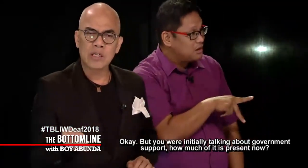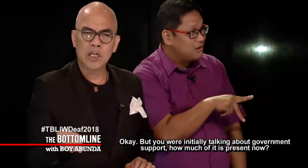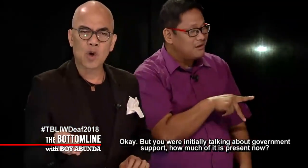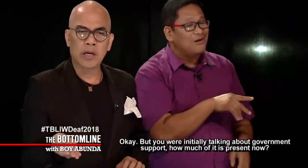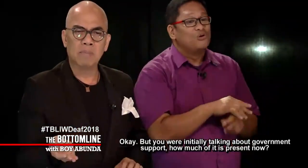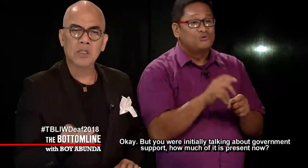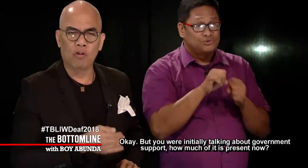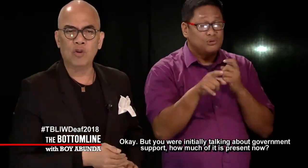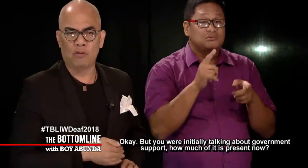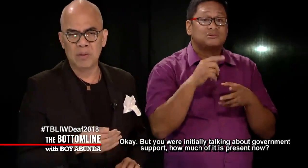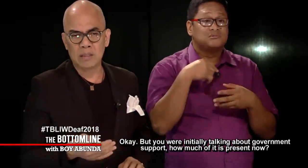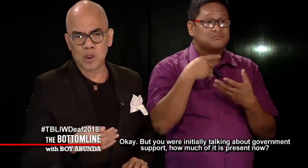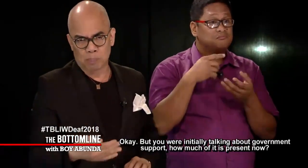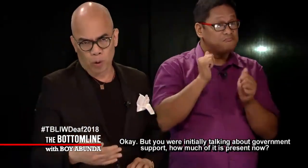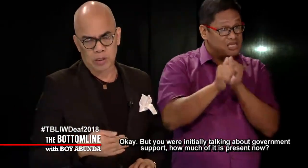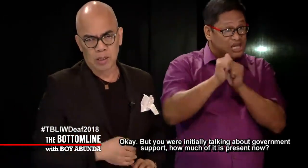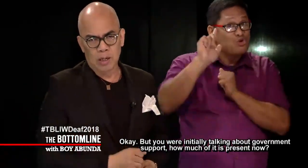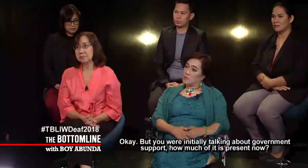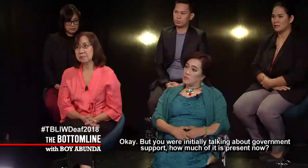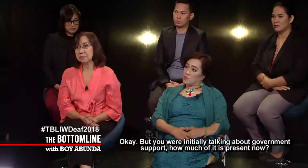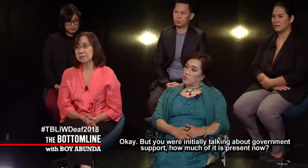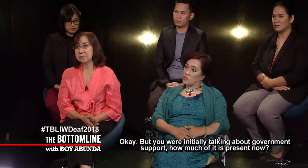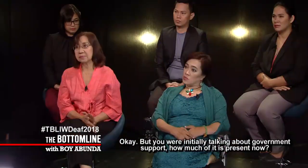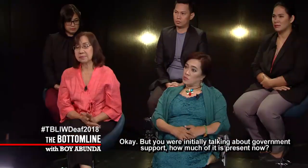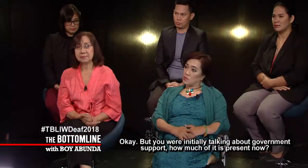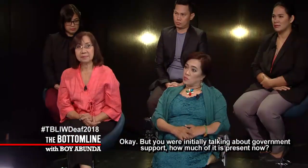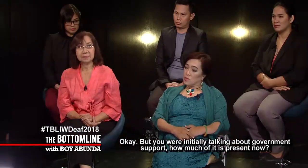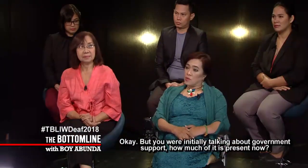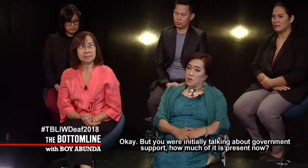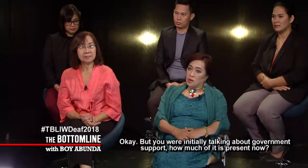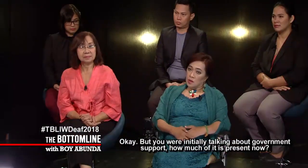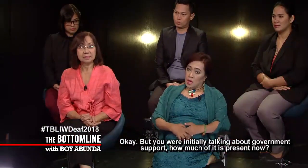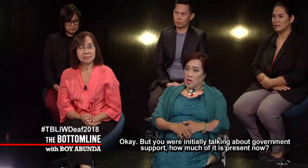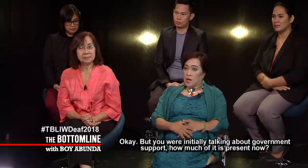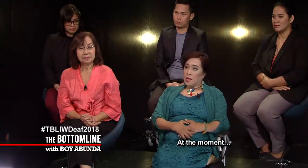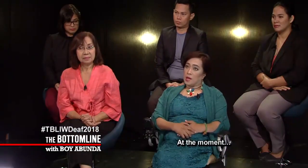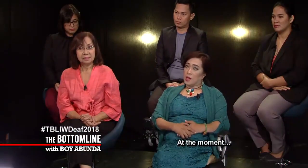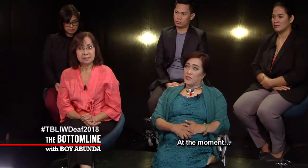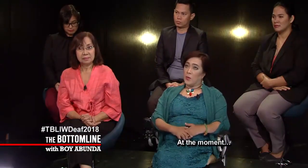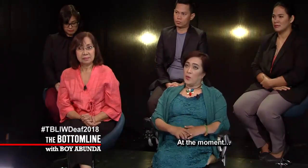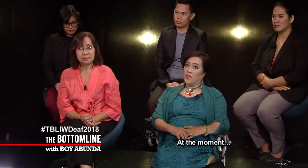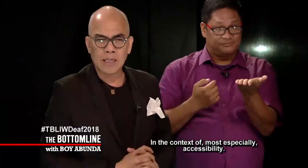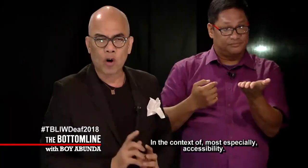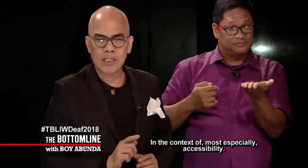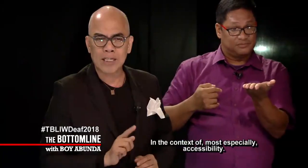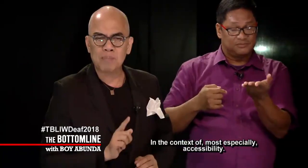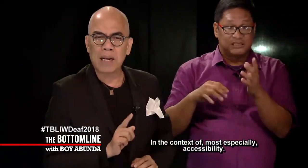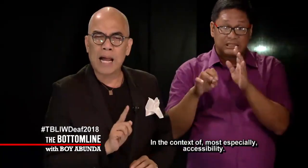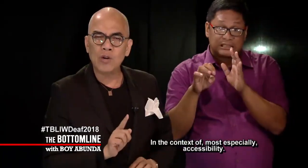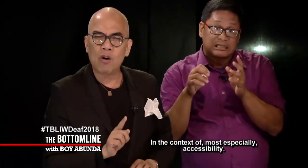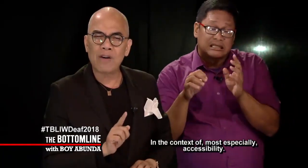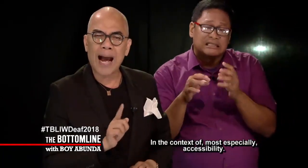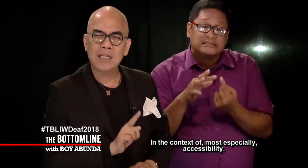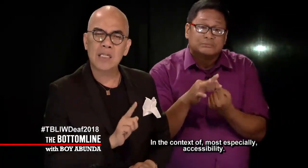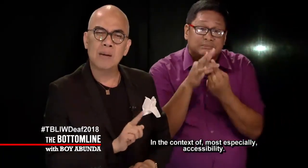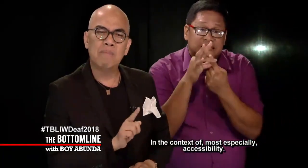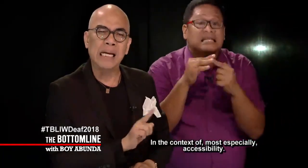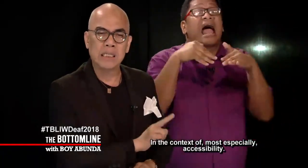were initially talking about government support. How much of it is present now? At the moment, In the context, lalo na